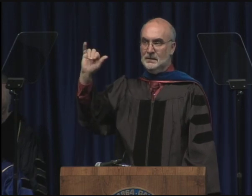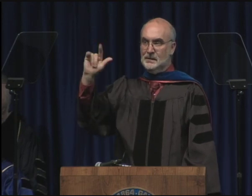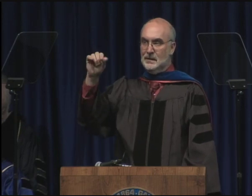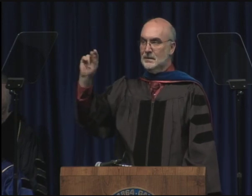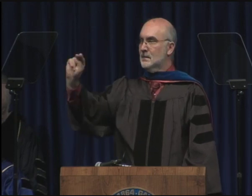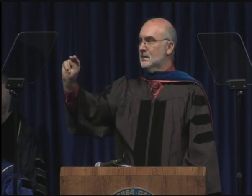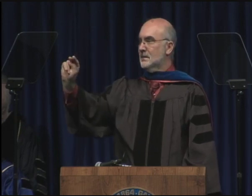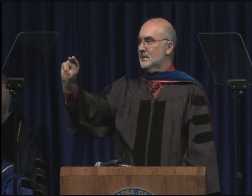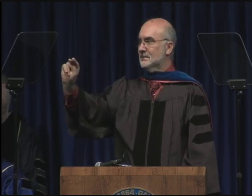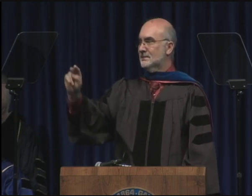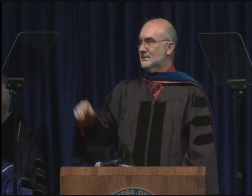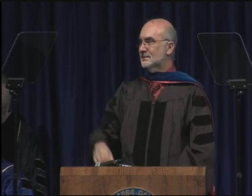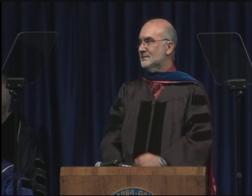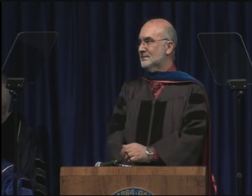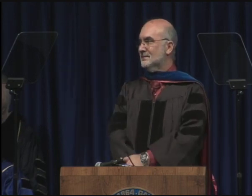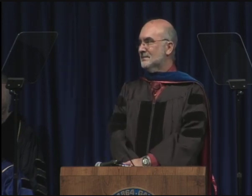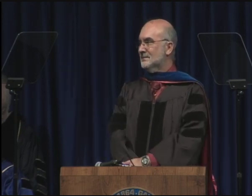Danette Legan.